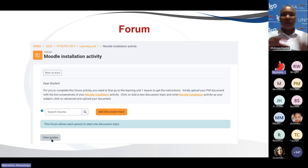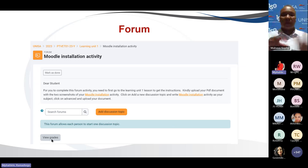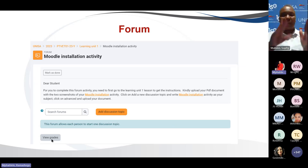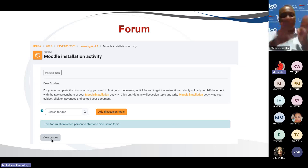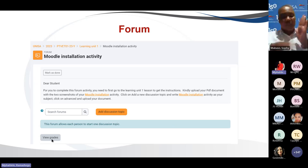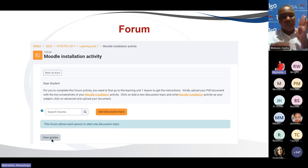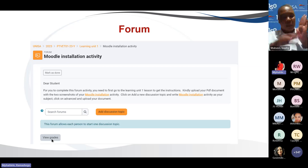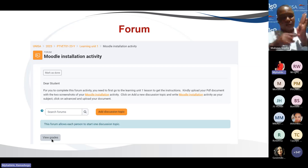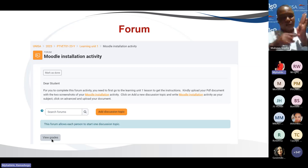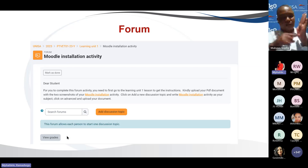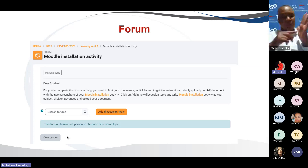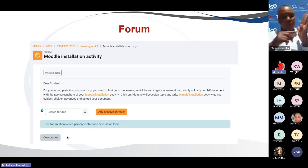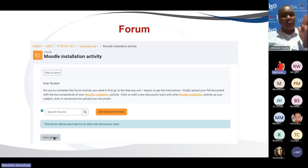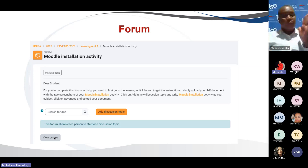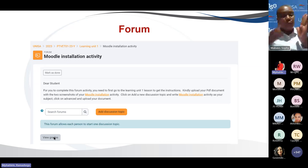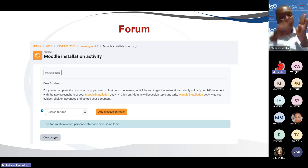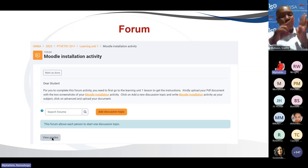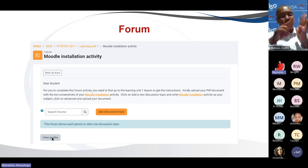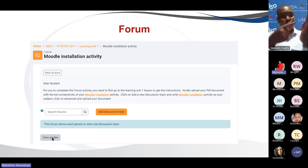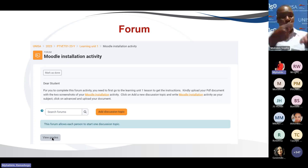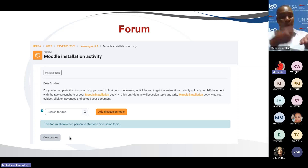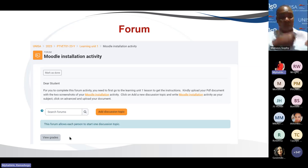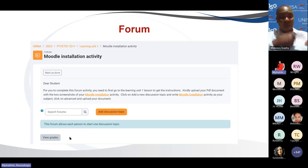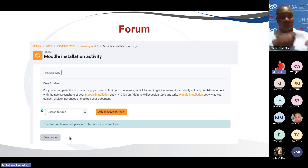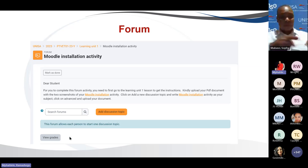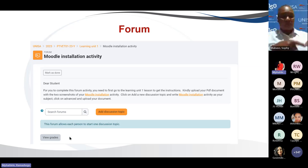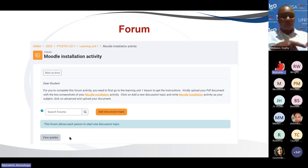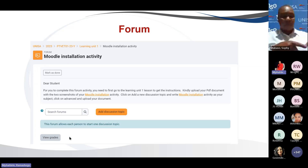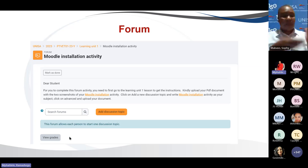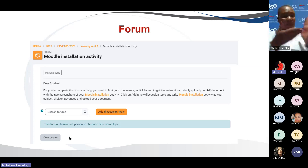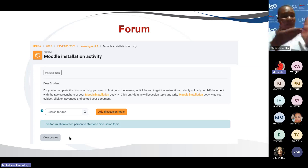view grades. So this tab